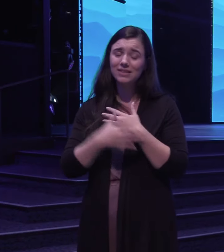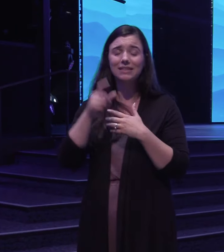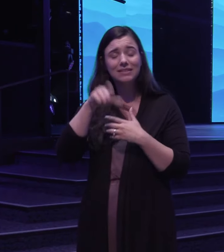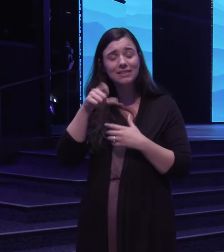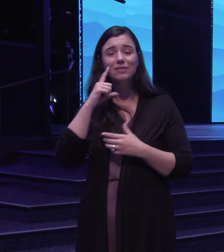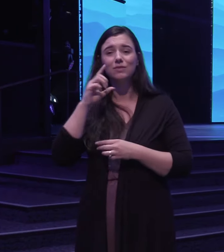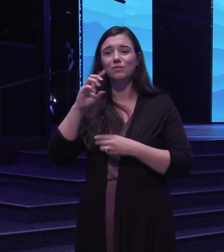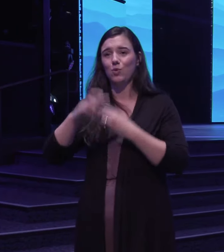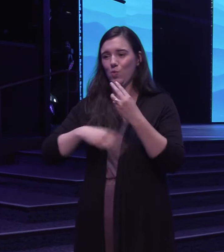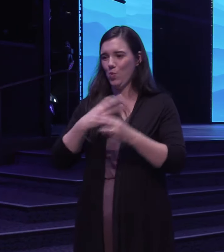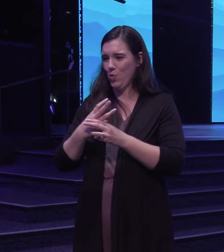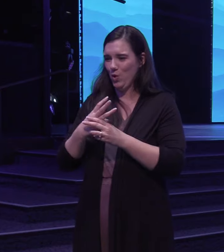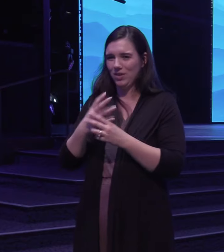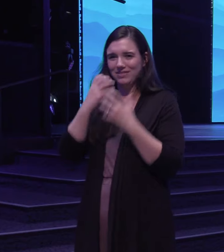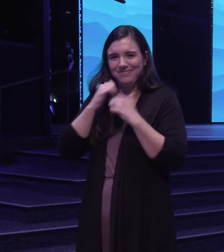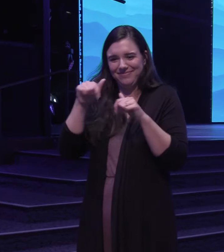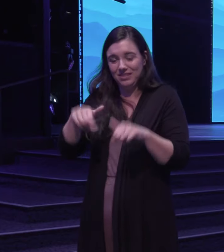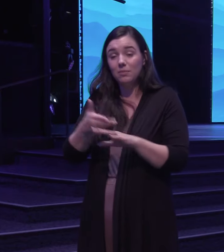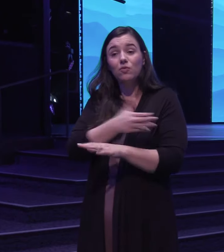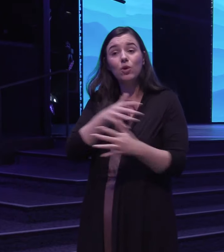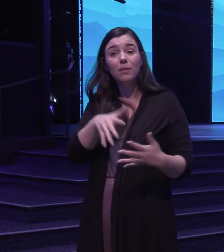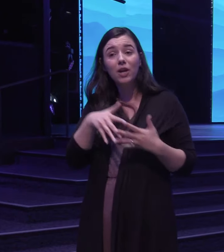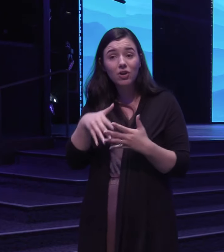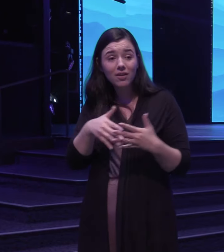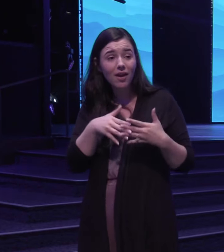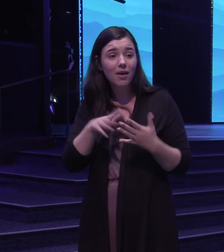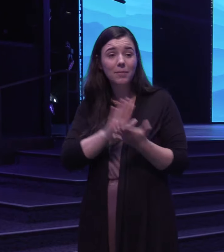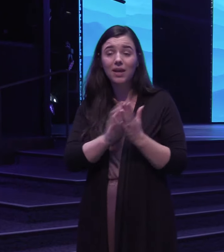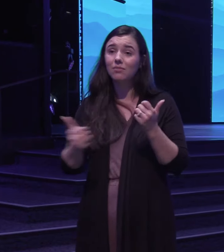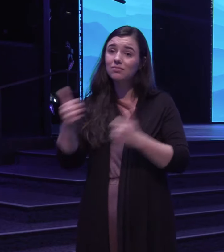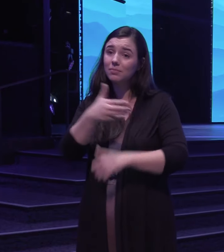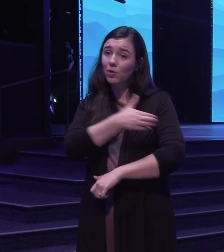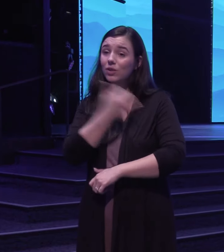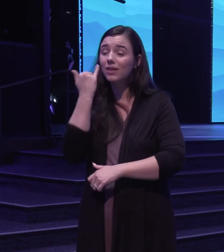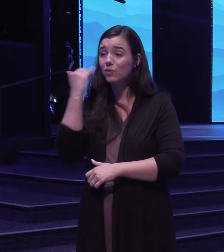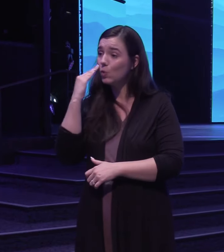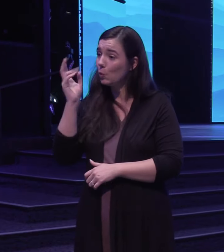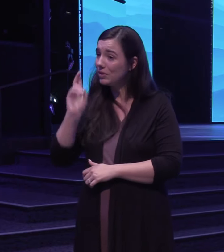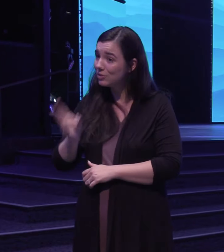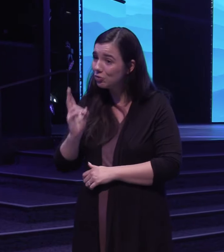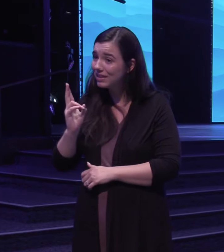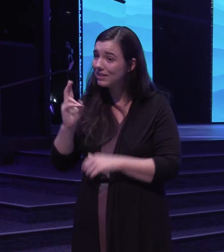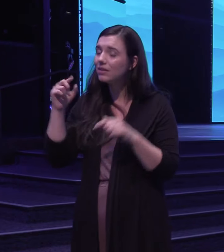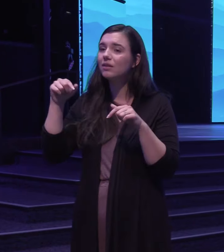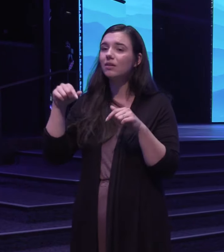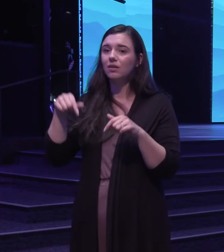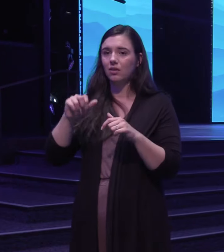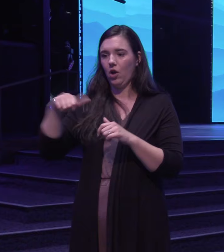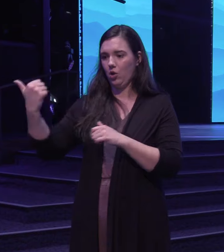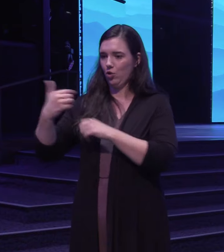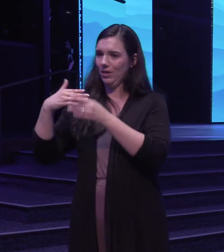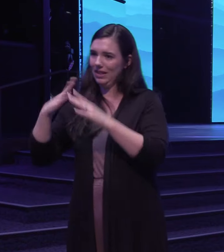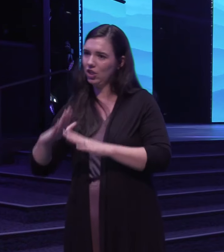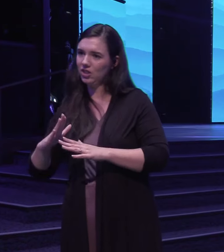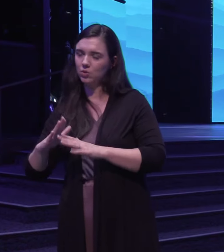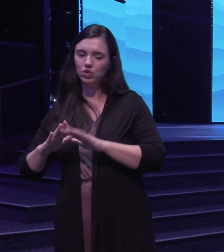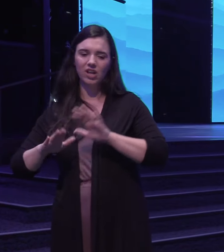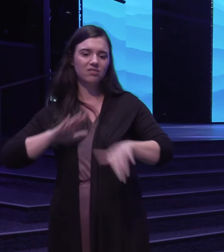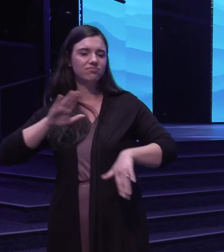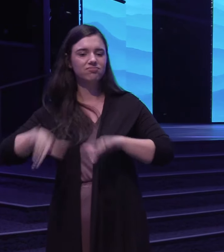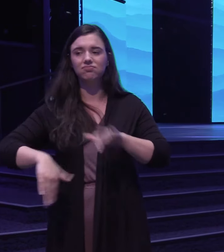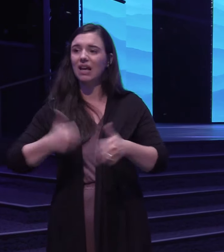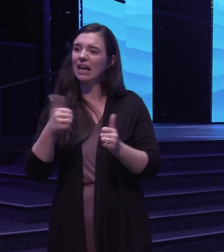world. Because before the United States became a great power, if you know history, you know that despotic leaders were stepping on anyone